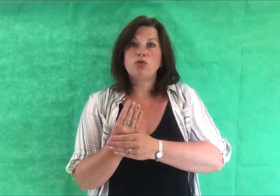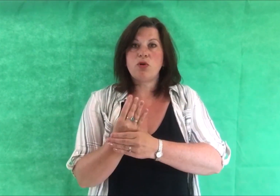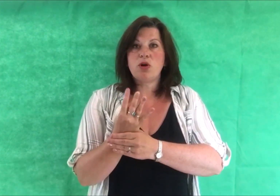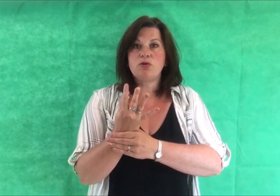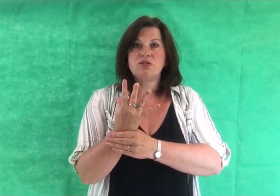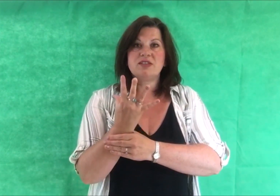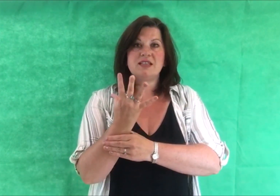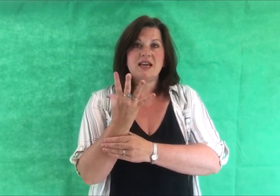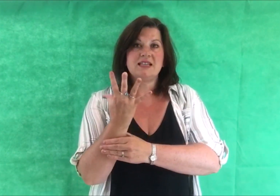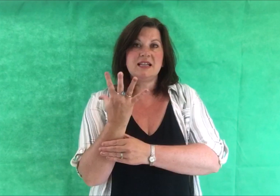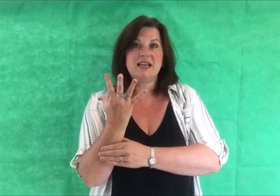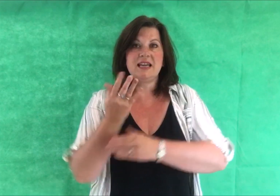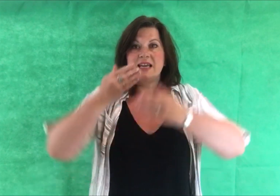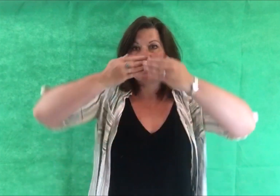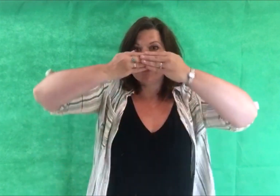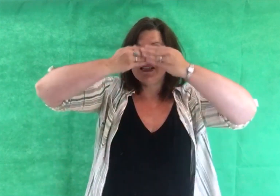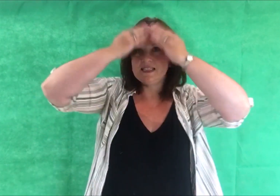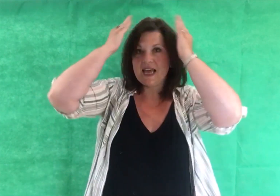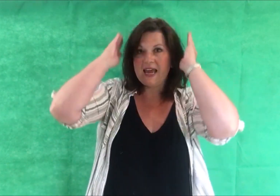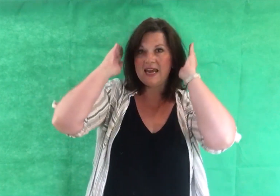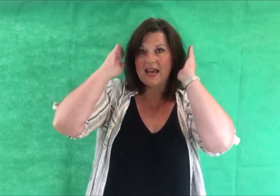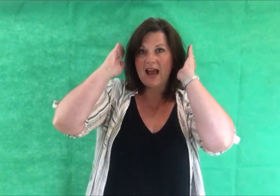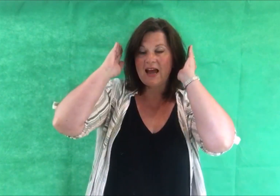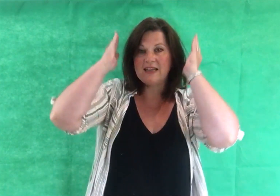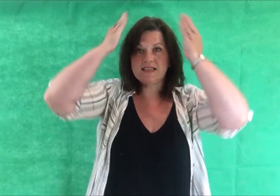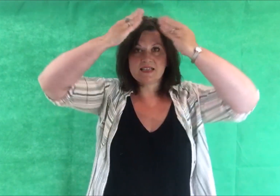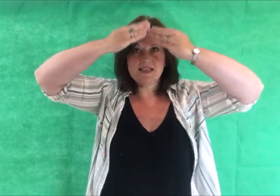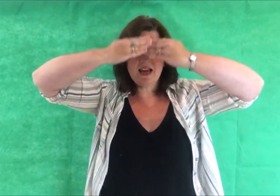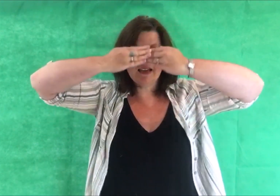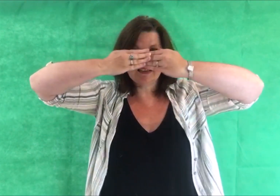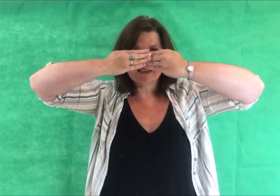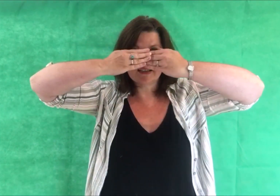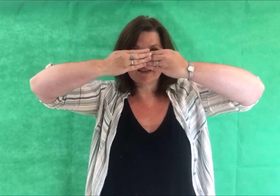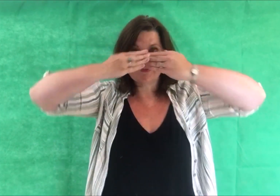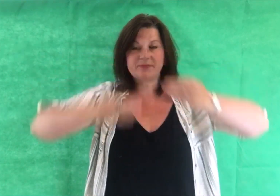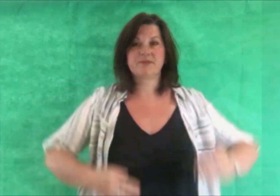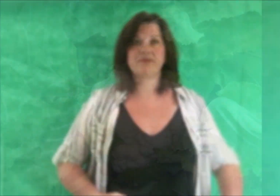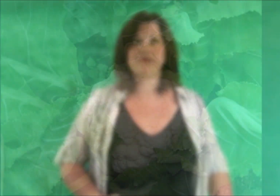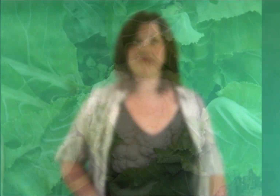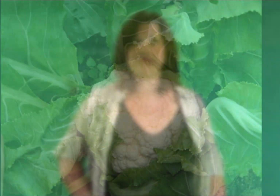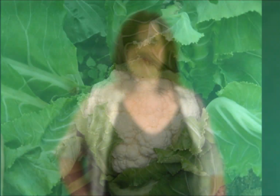grow steadily day and night.